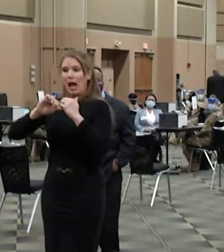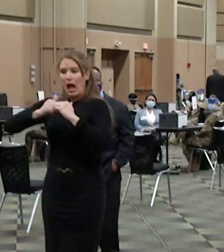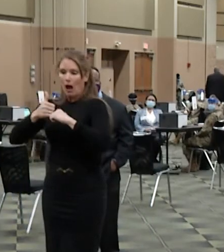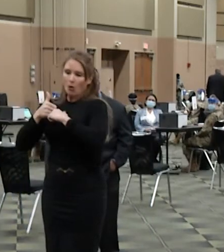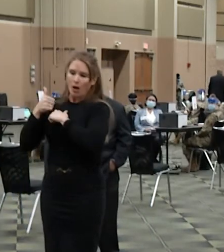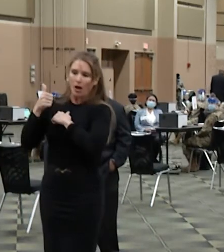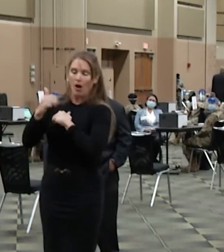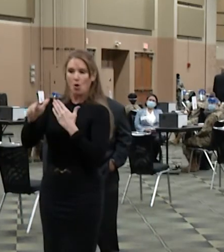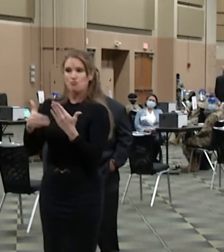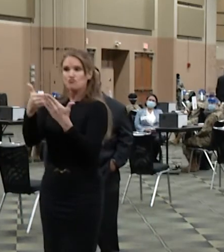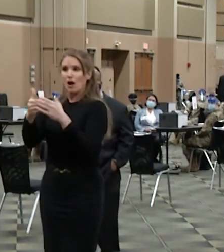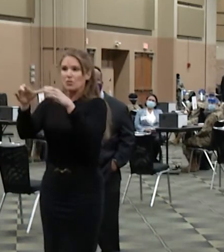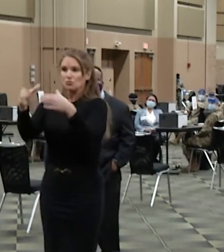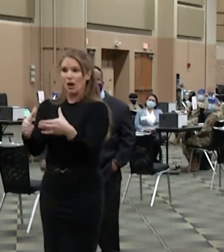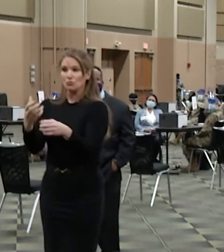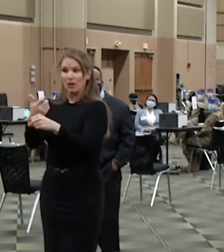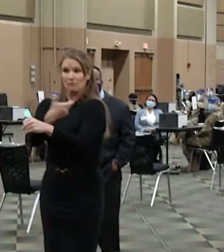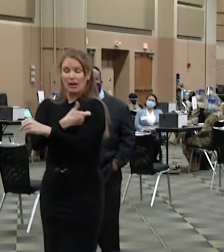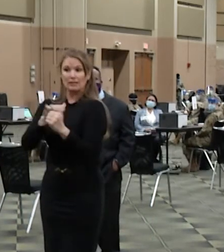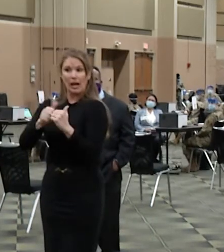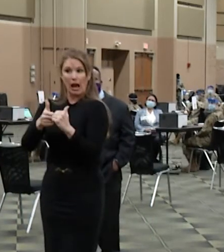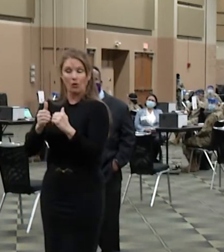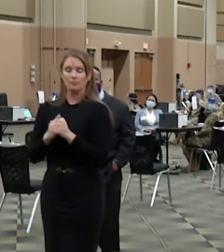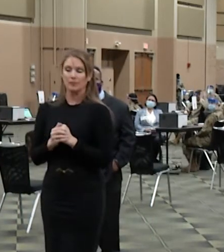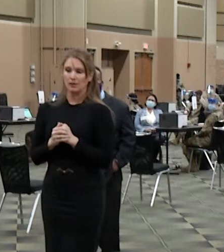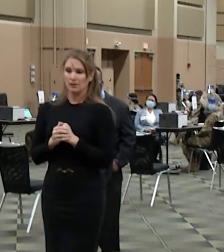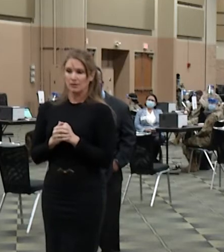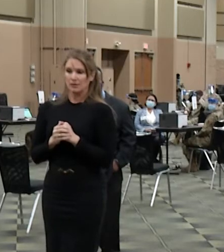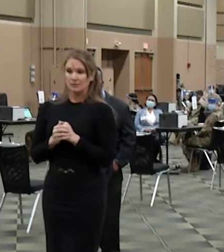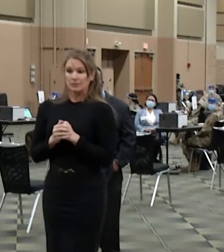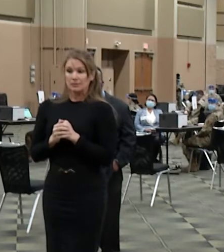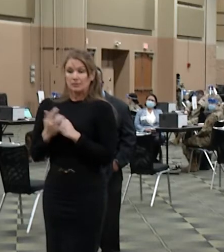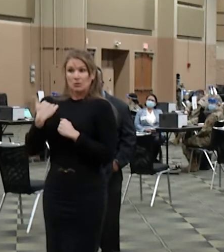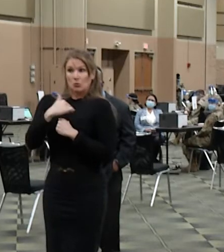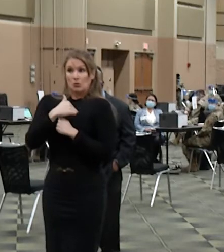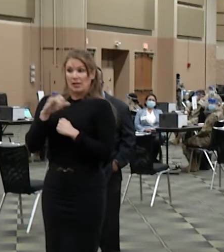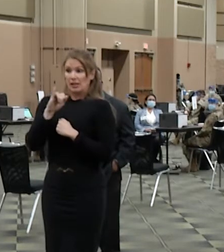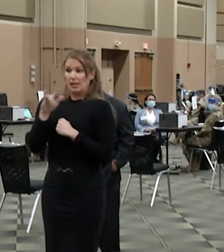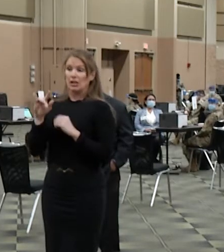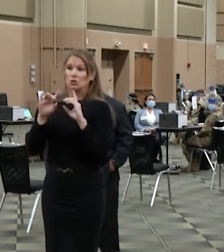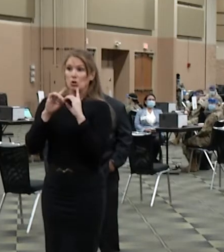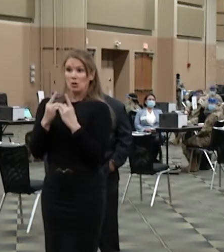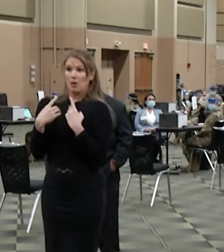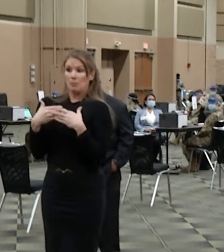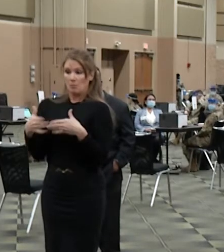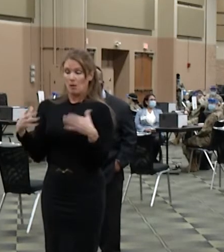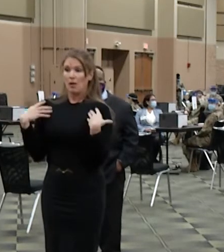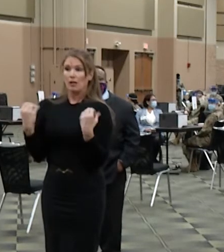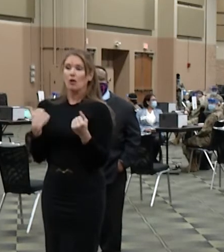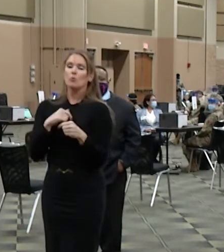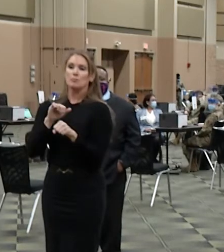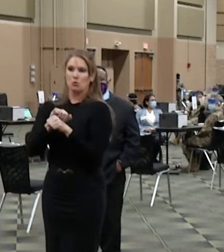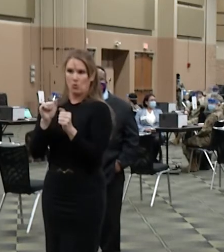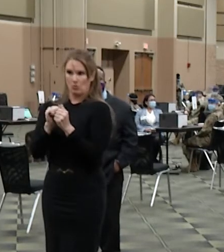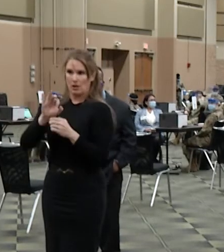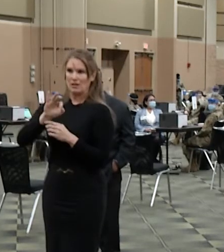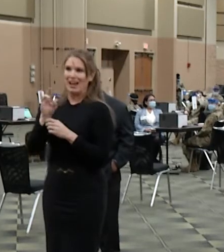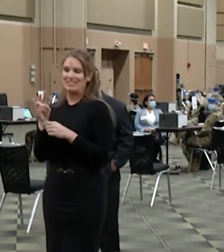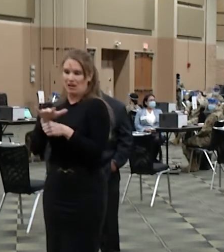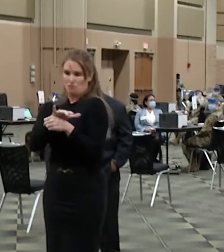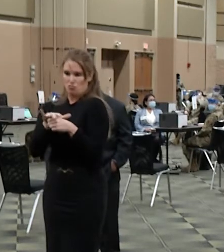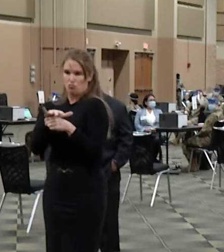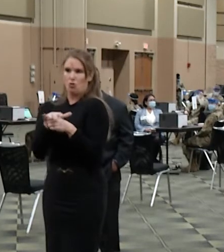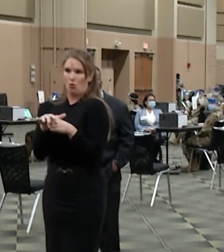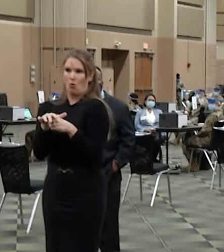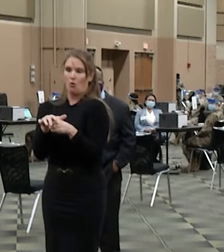that transportation so that they can get vaccinated? First of all, we at the Illinois Department of Public Health have been working with the 97 local public